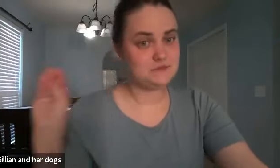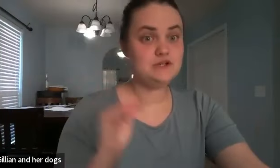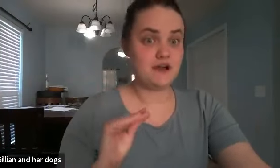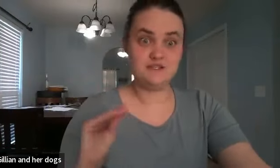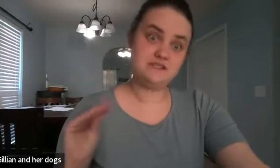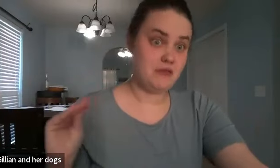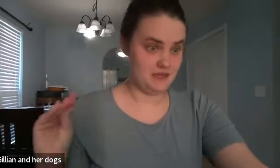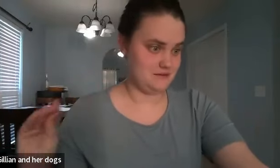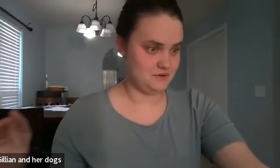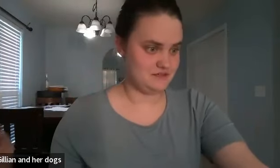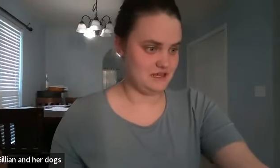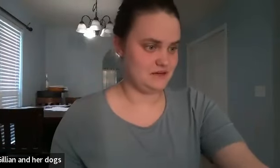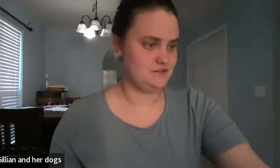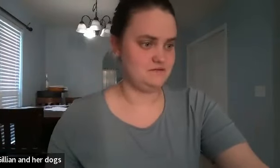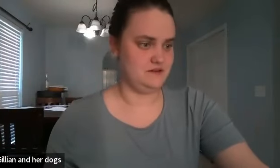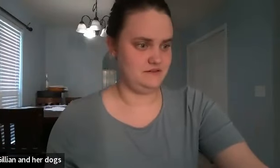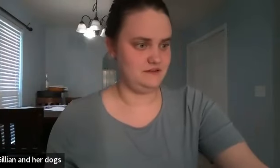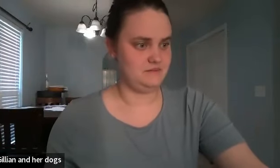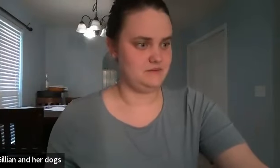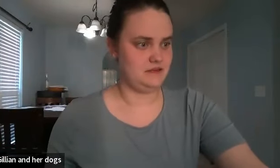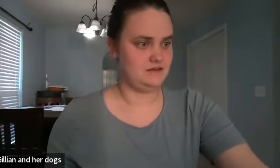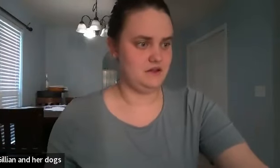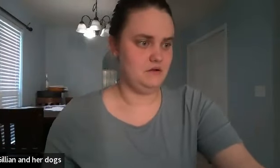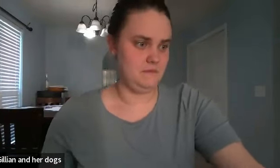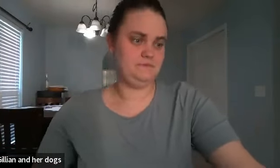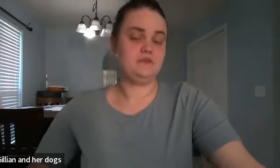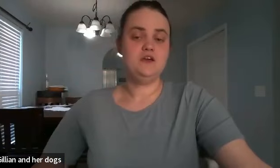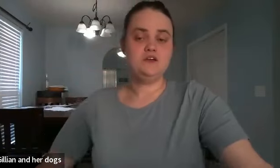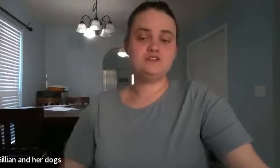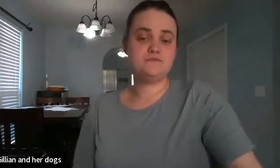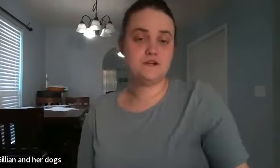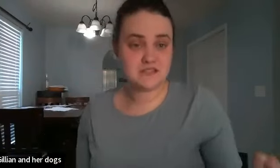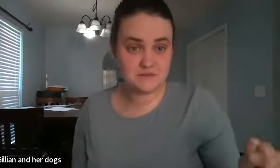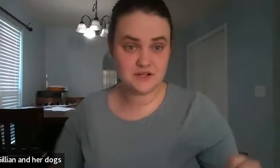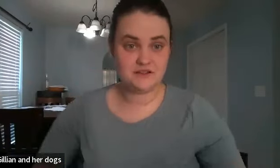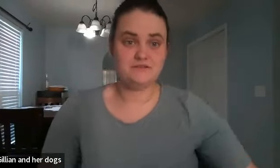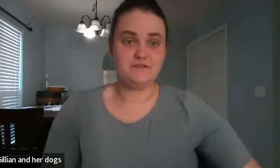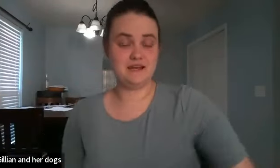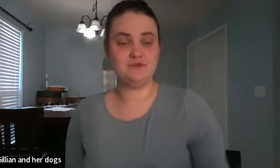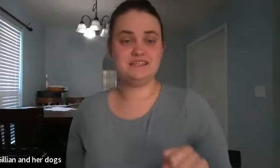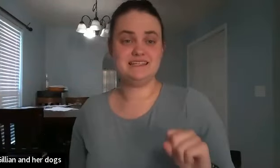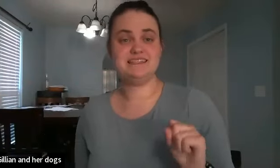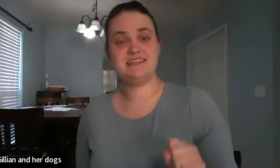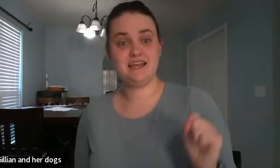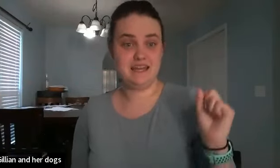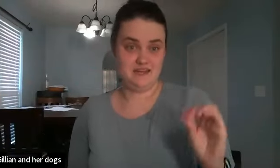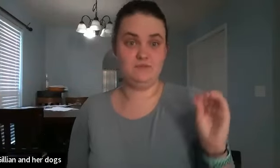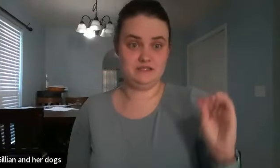move on to some animals. Animals are very fun in my opinion. Okay. So the first sign we're going to learn for animals is the sign animal